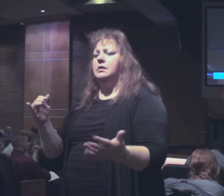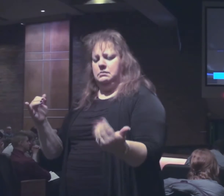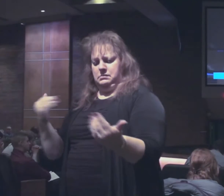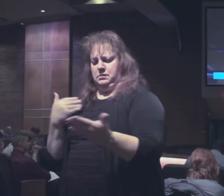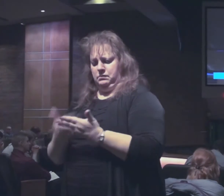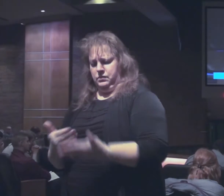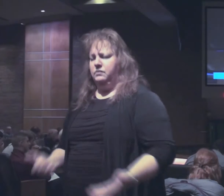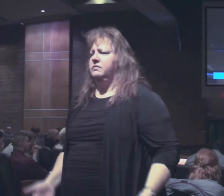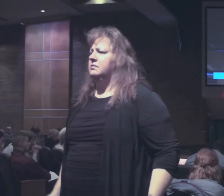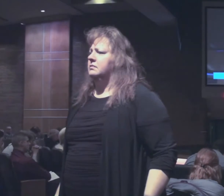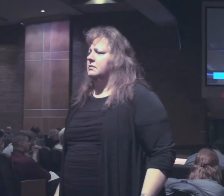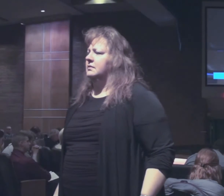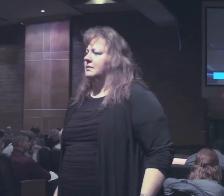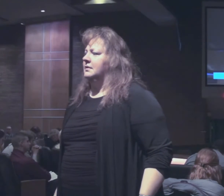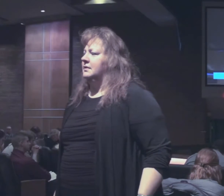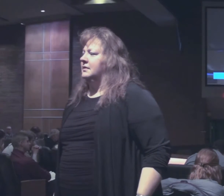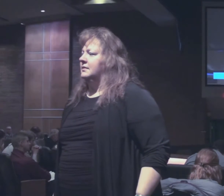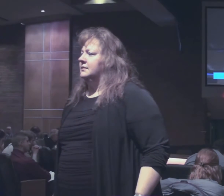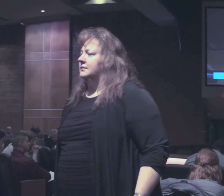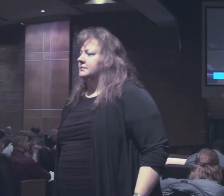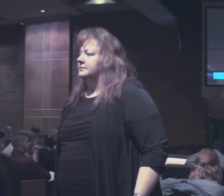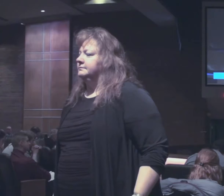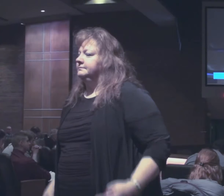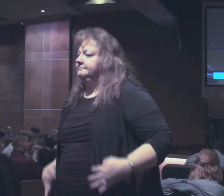physical proof.